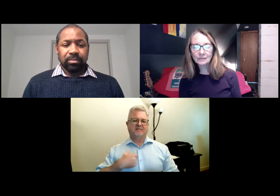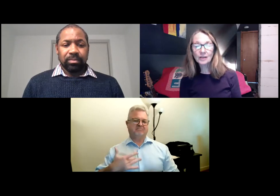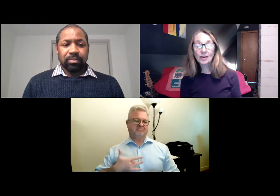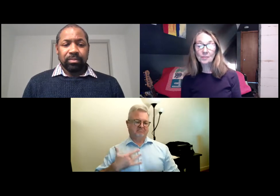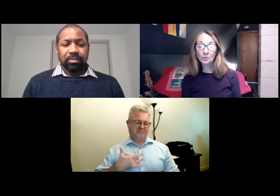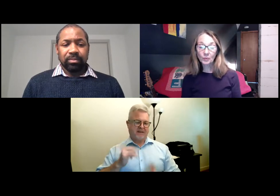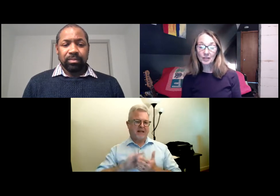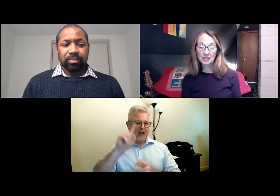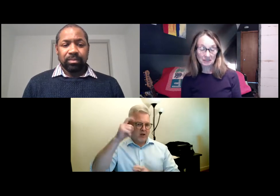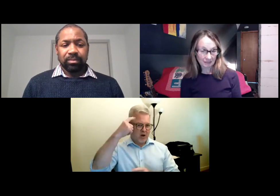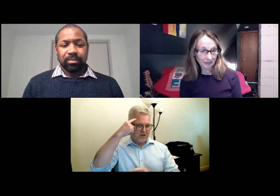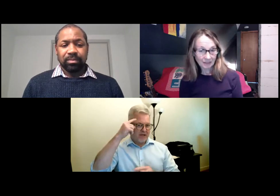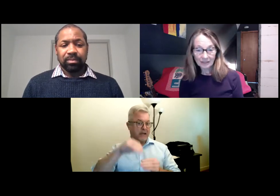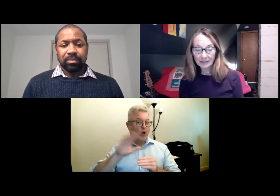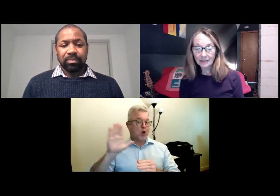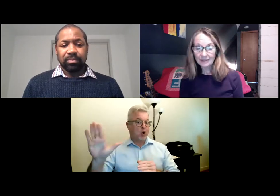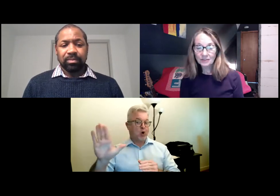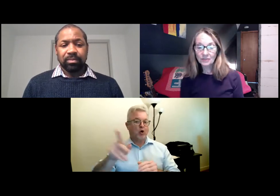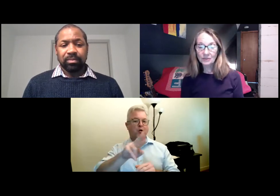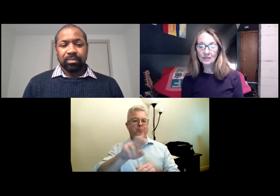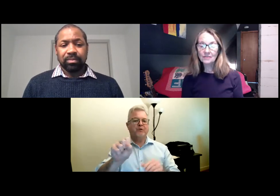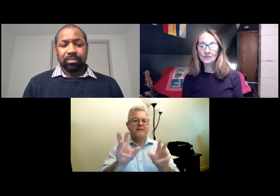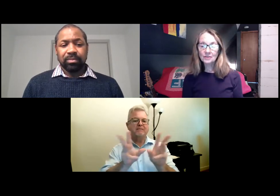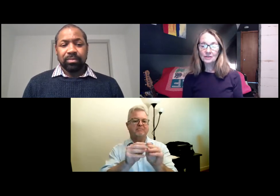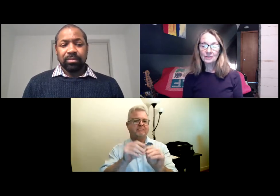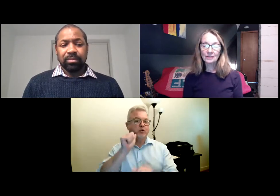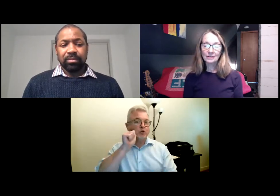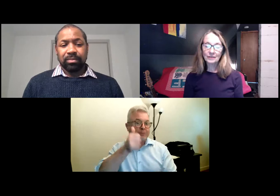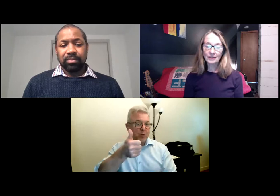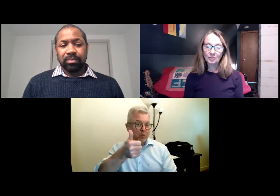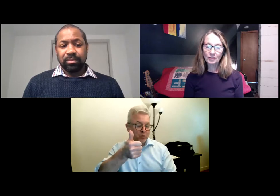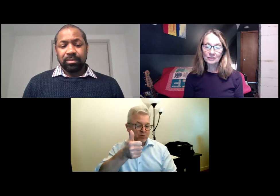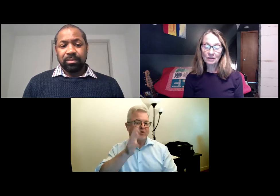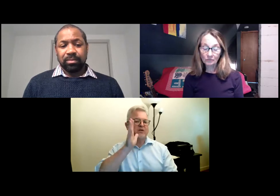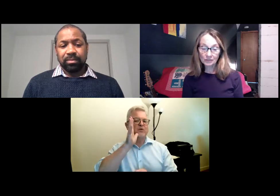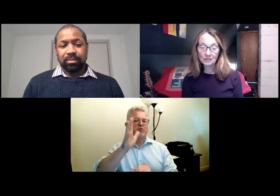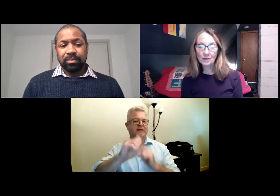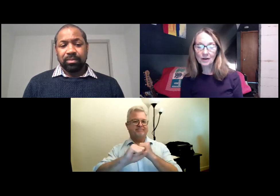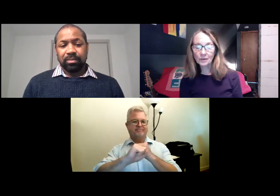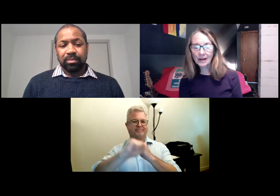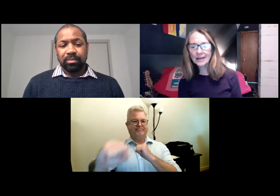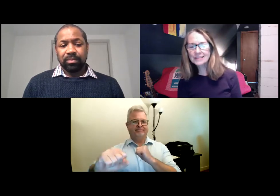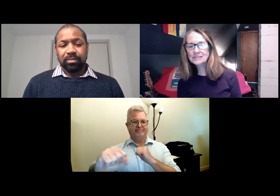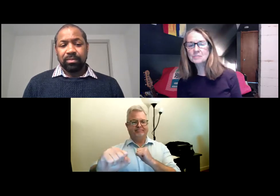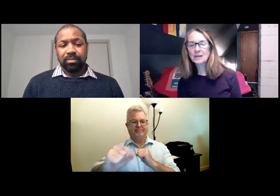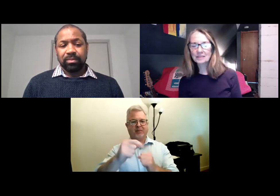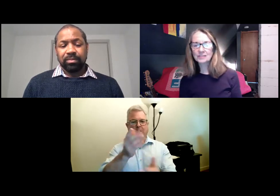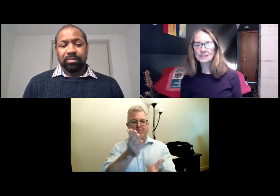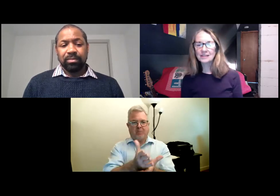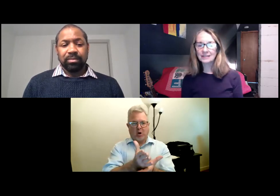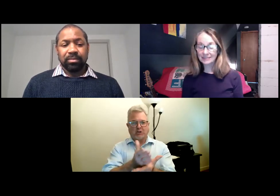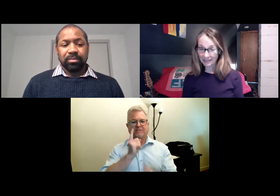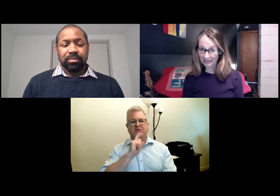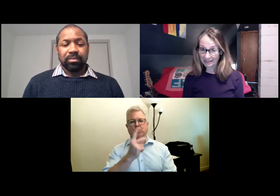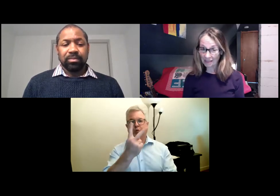Island, we are number one. And so the governor at her press conference tomorrow, I suspect that she's